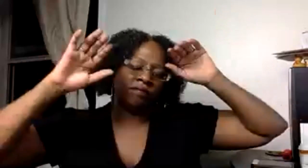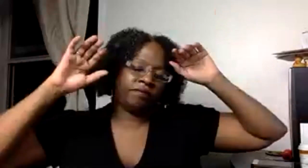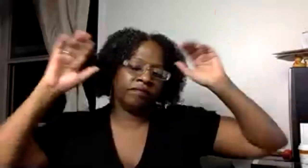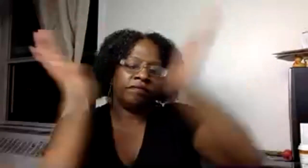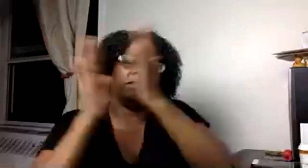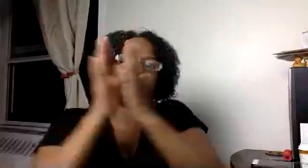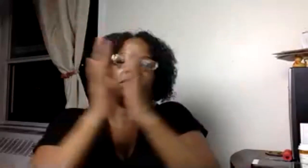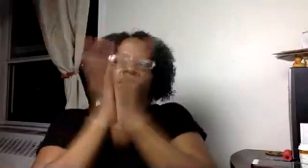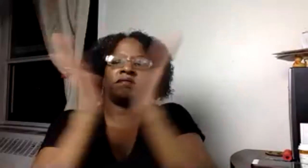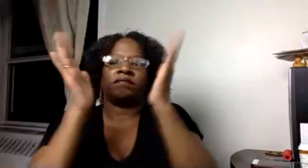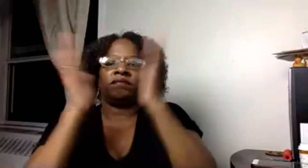Back to Marcelette.